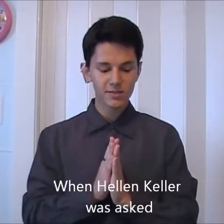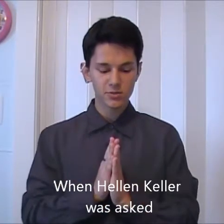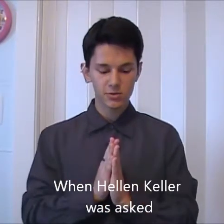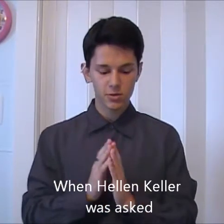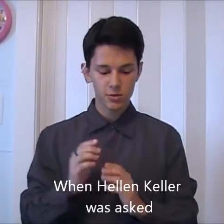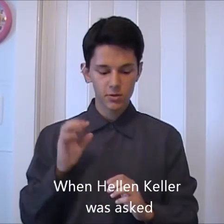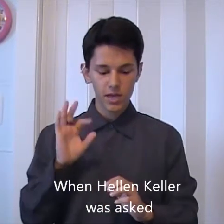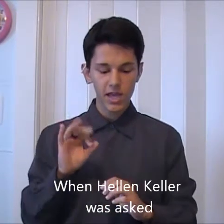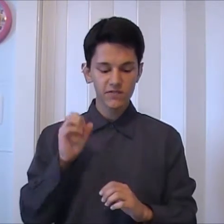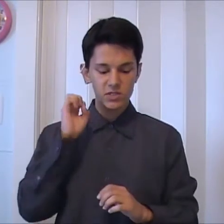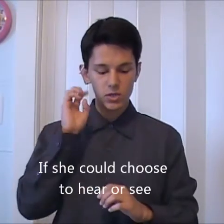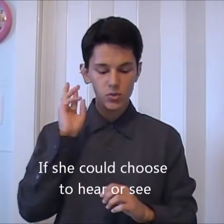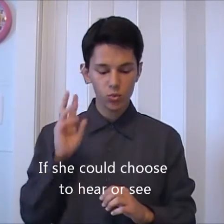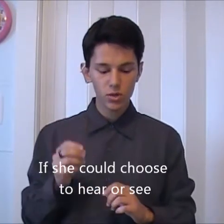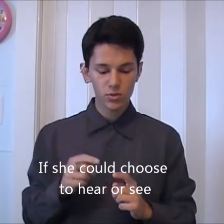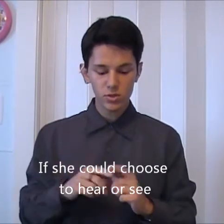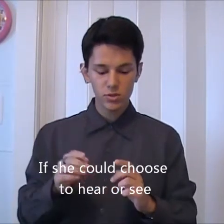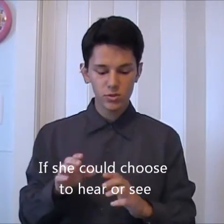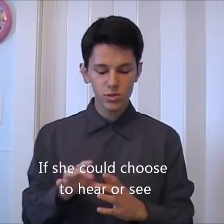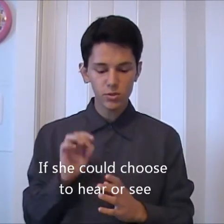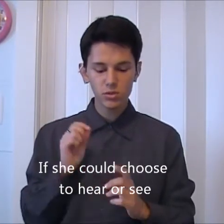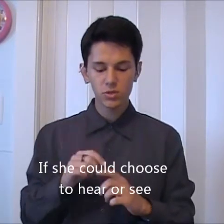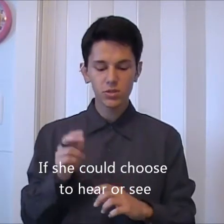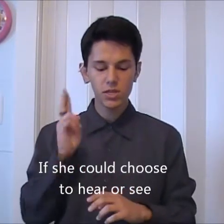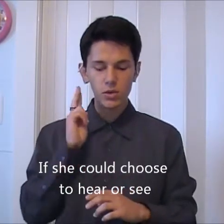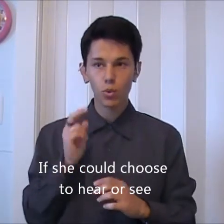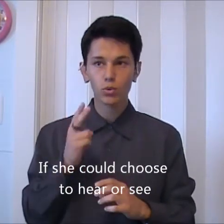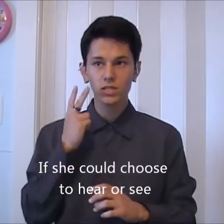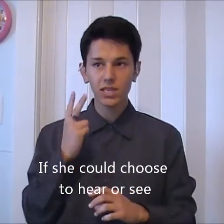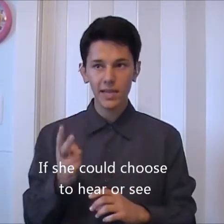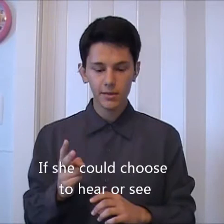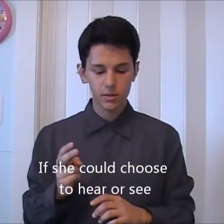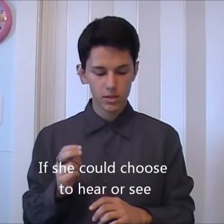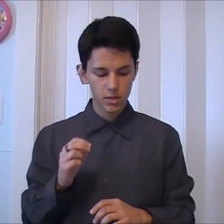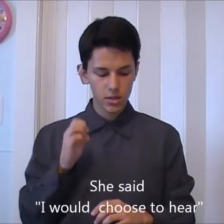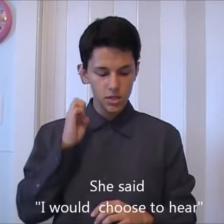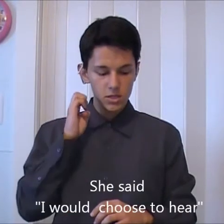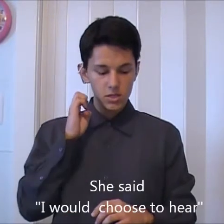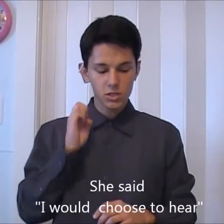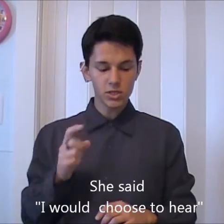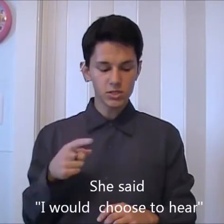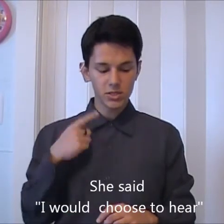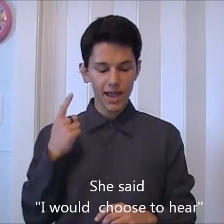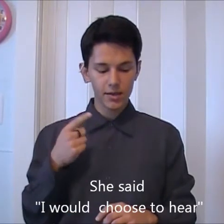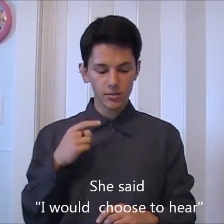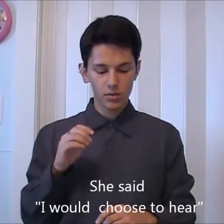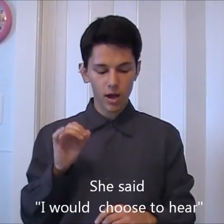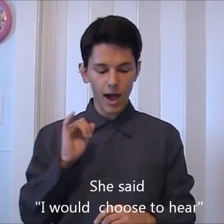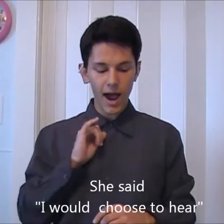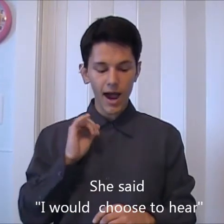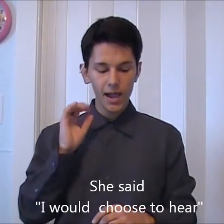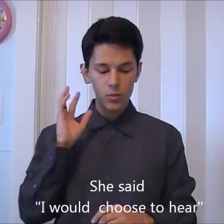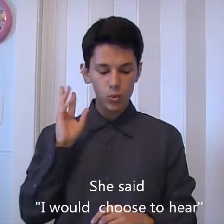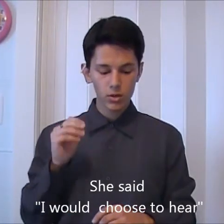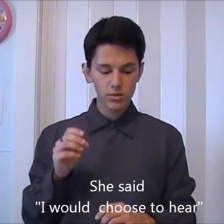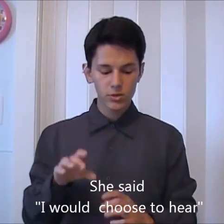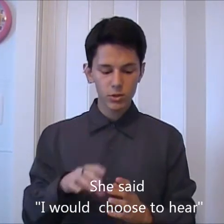asked if she would choose to hear or see, she said, I will choose